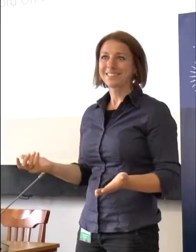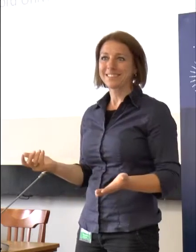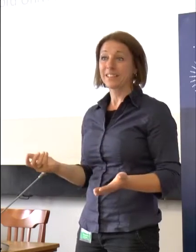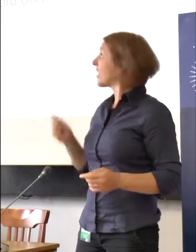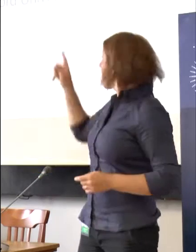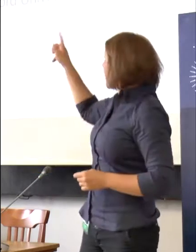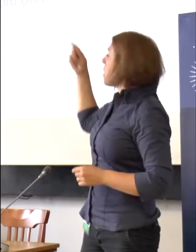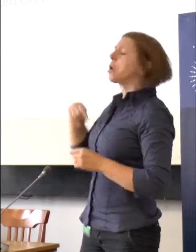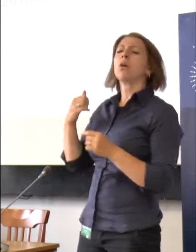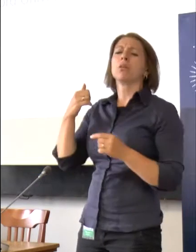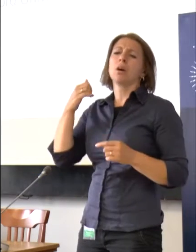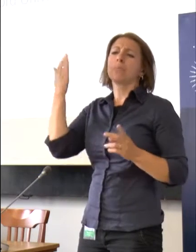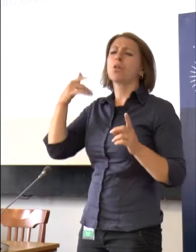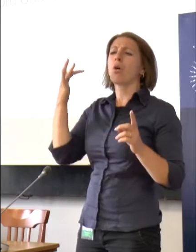to their